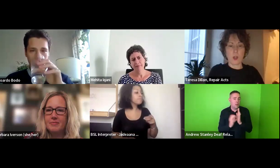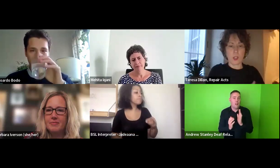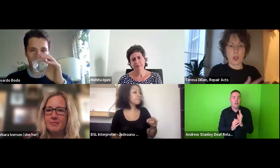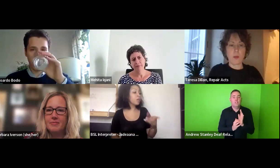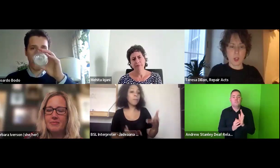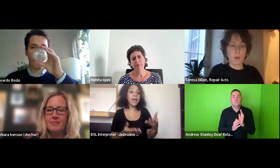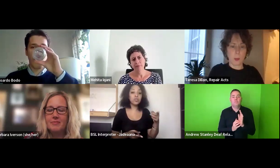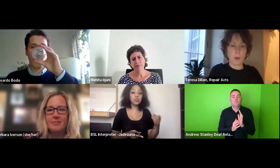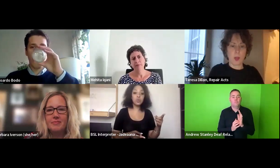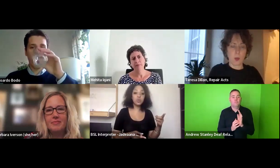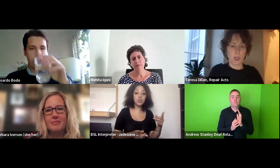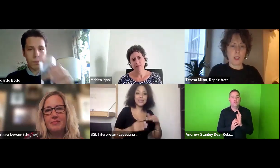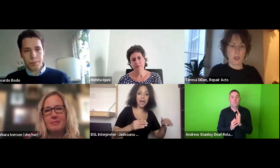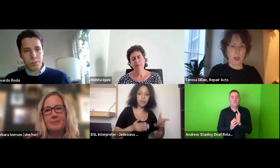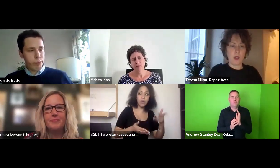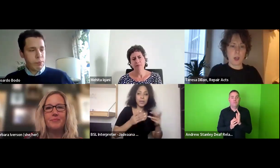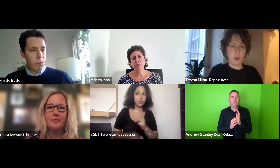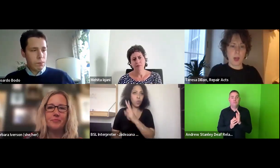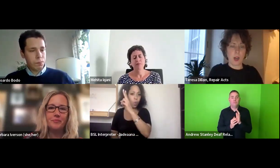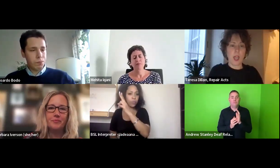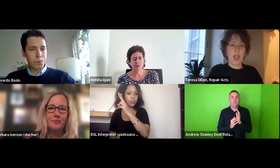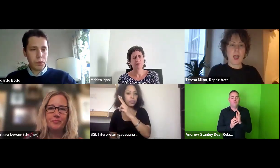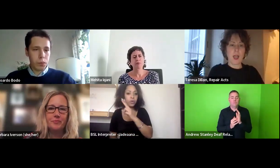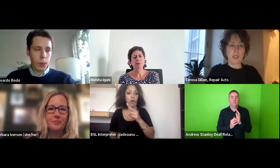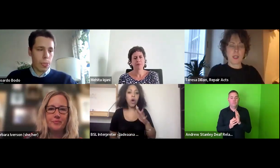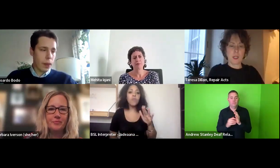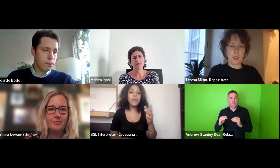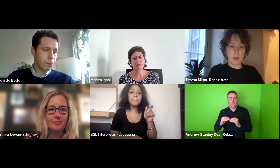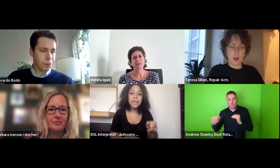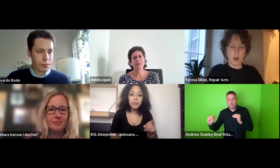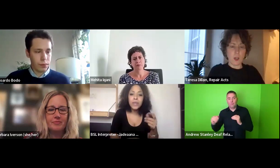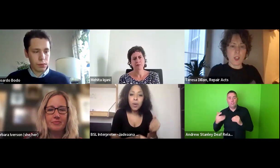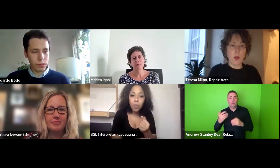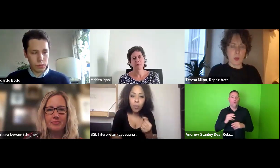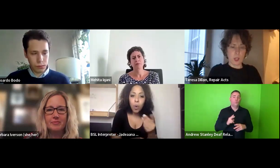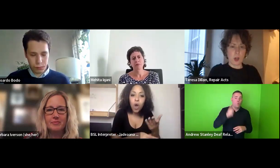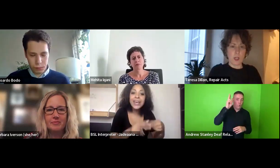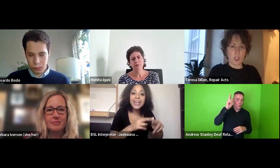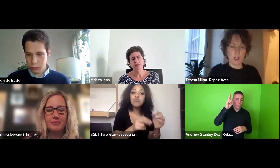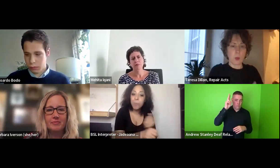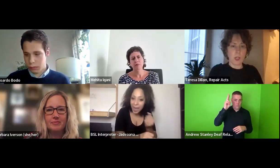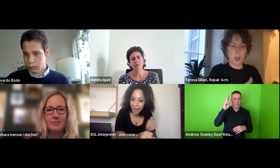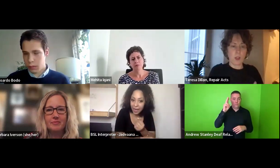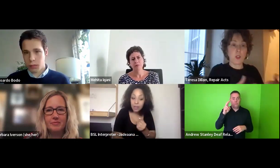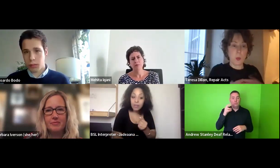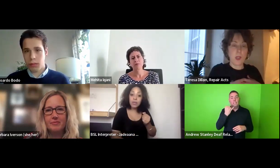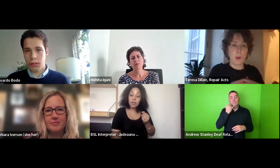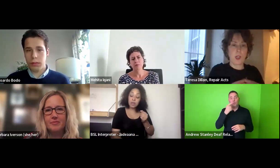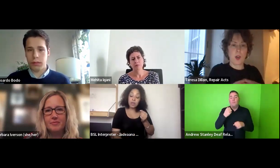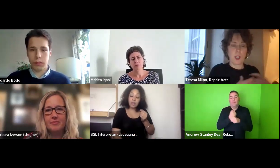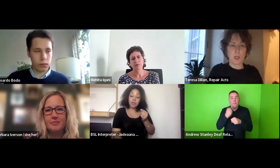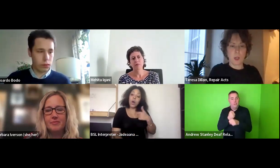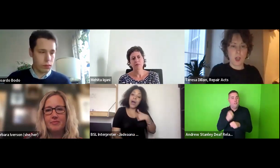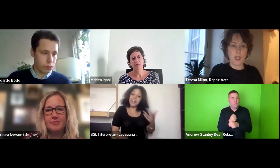global north in terms of the number of people that are working in repair. And you know, that's what I would encourage. That's what we